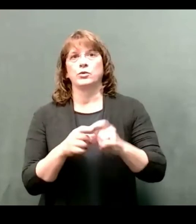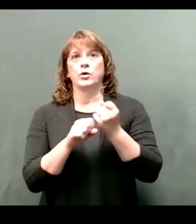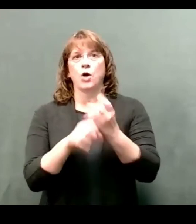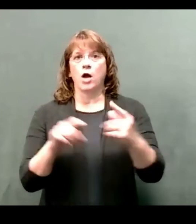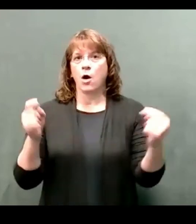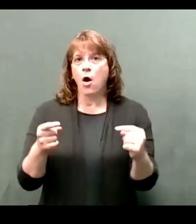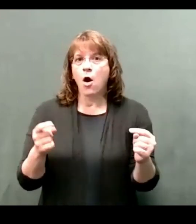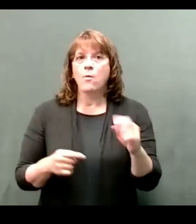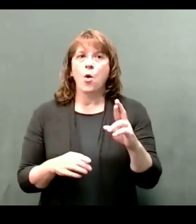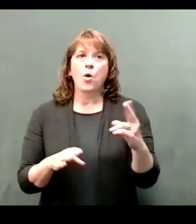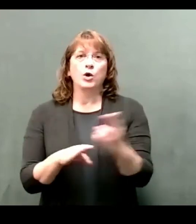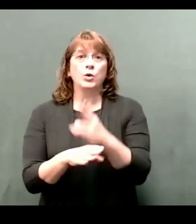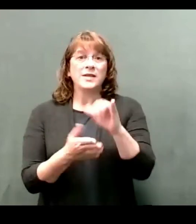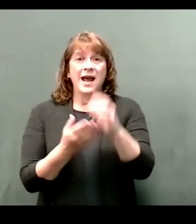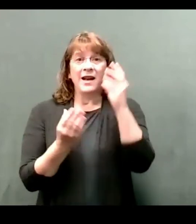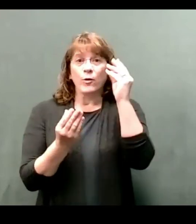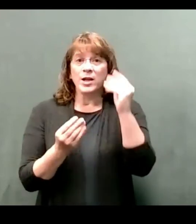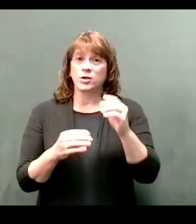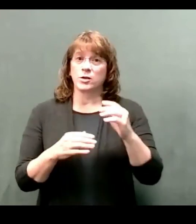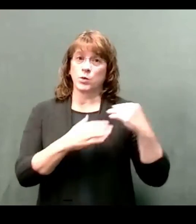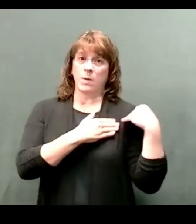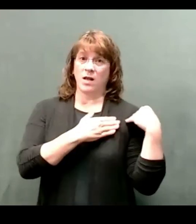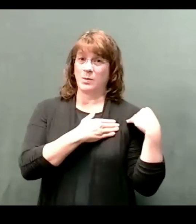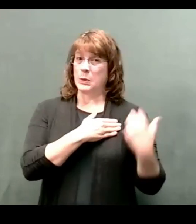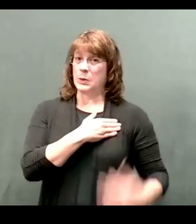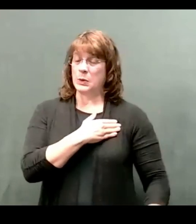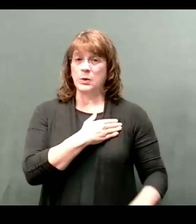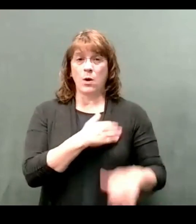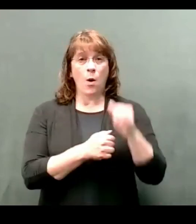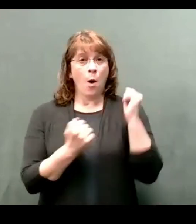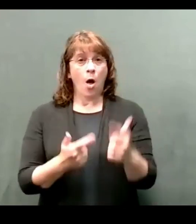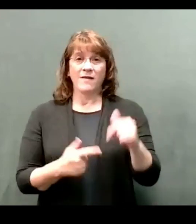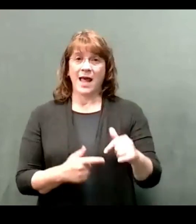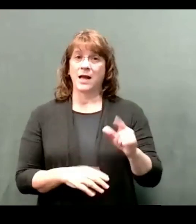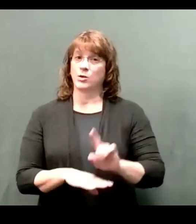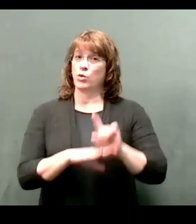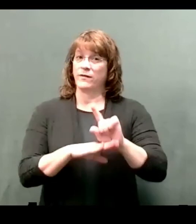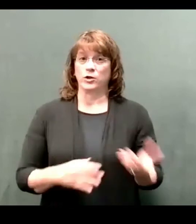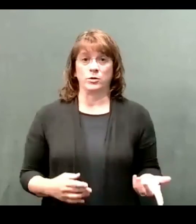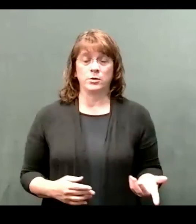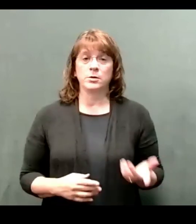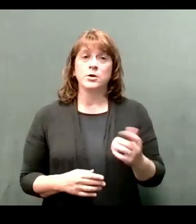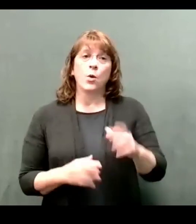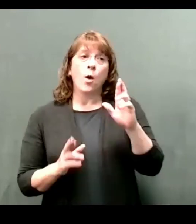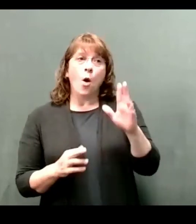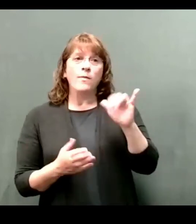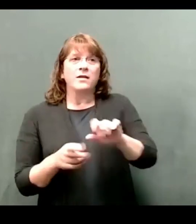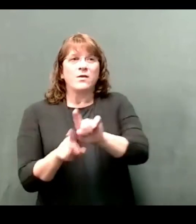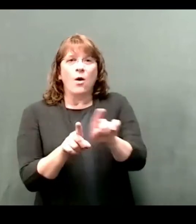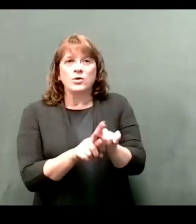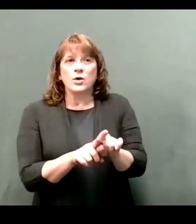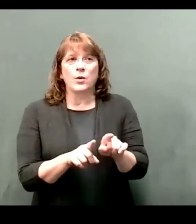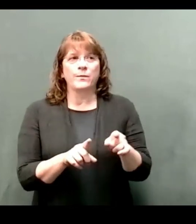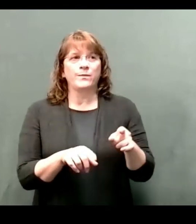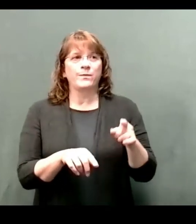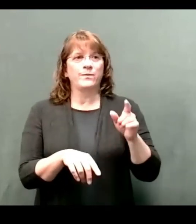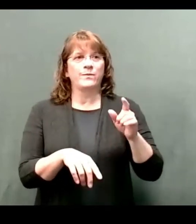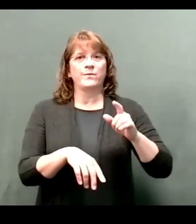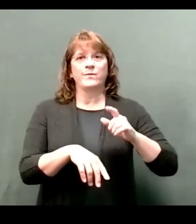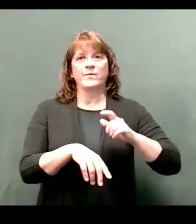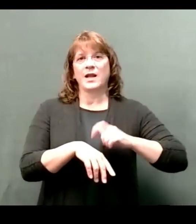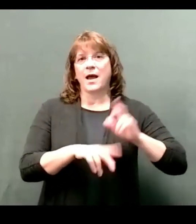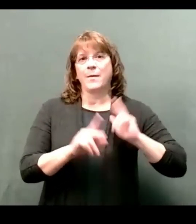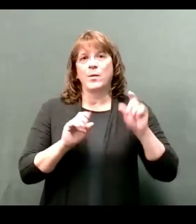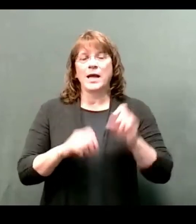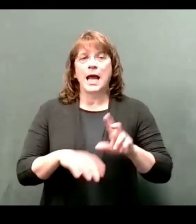cause harm, or to use that information responsibly, right? All those things are privileges. And so we're hoping that this is also a time that folks might